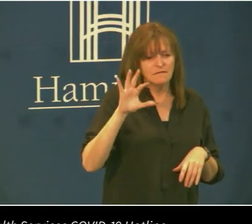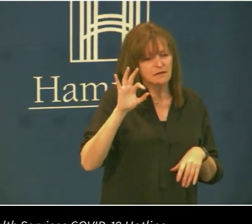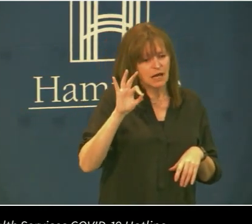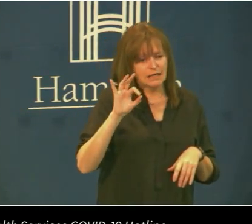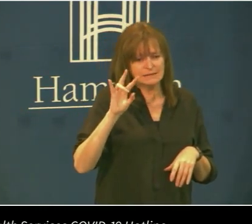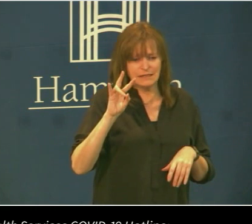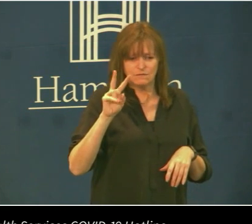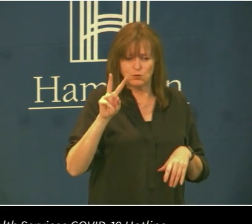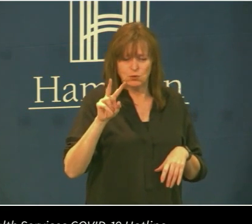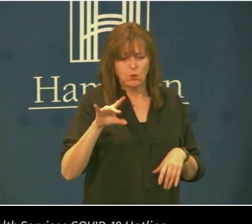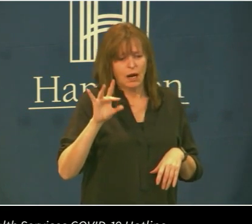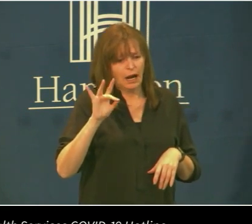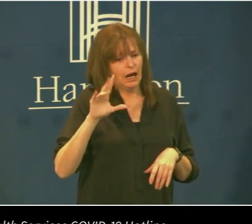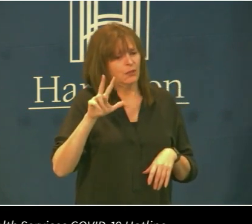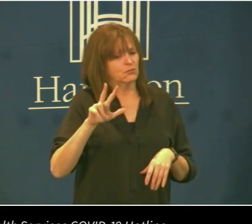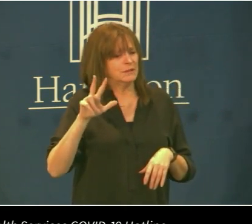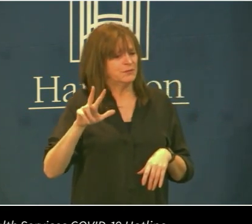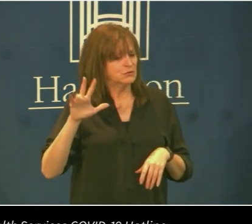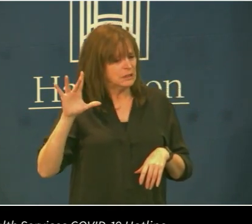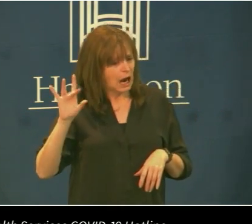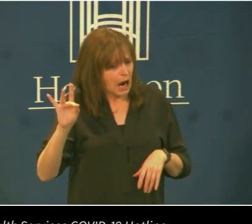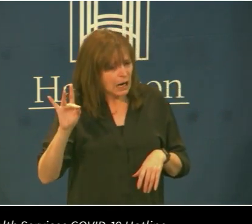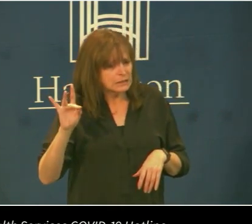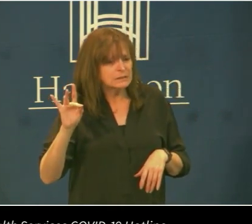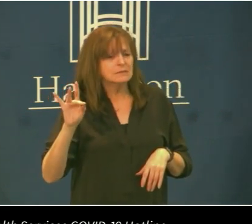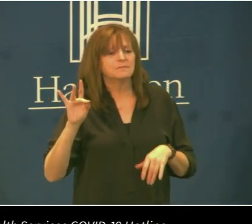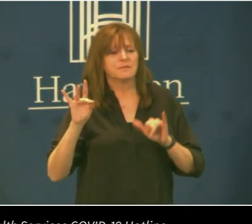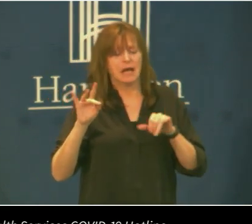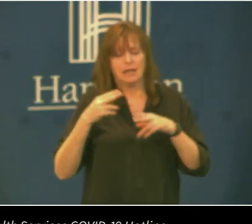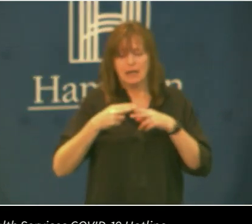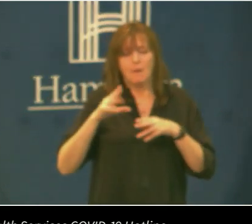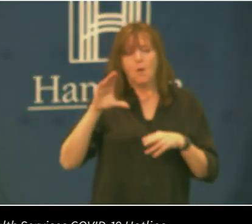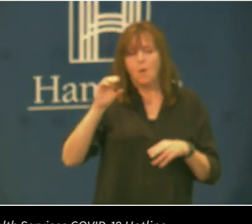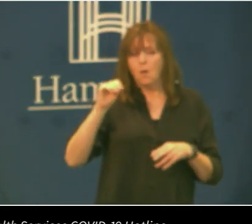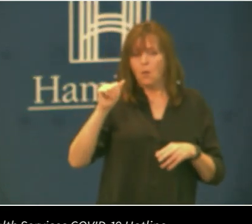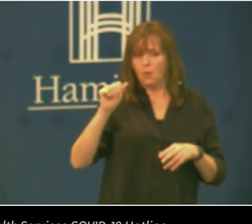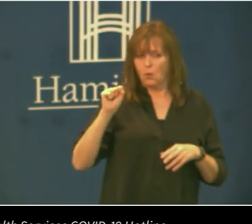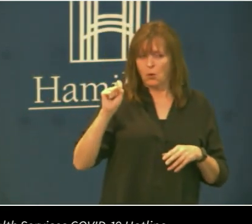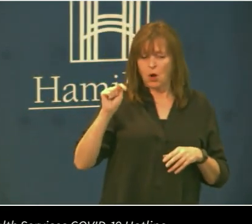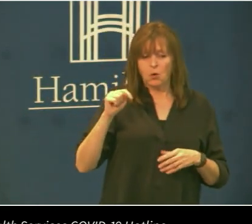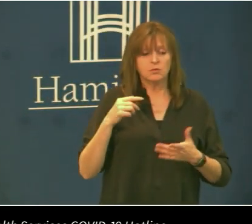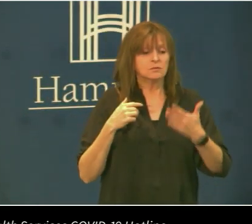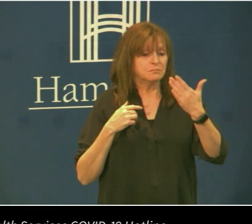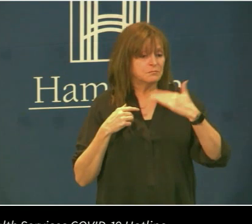905-972-8338, or the Kids Help phone at